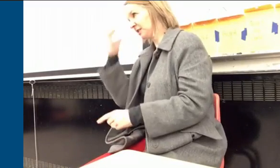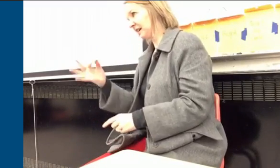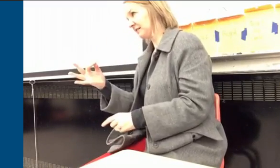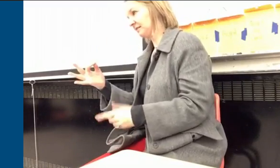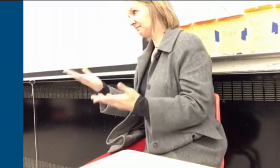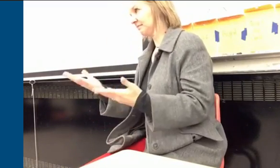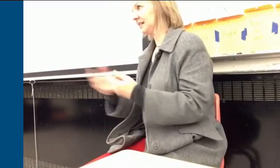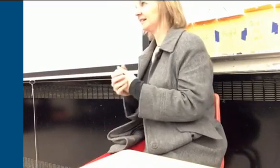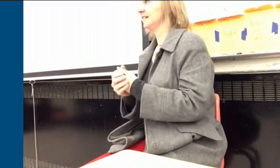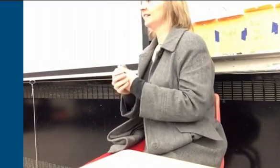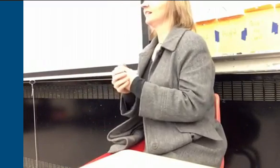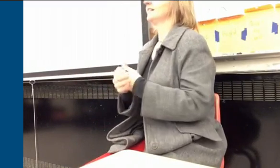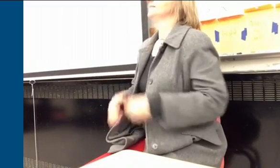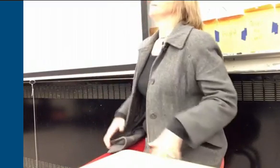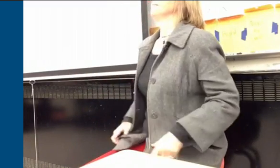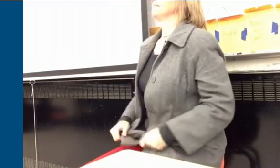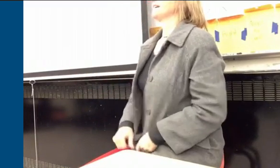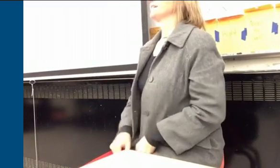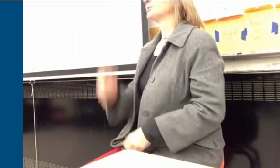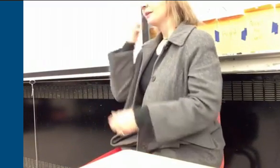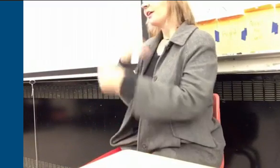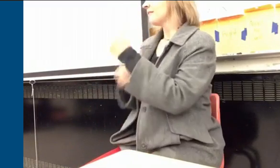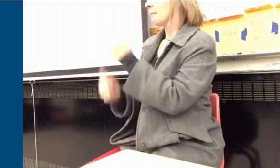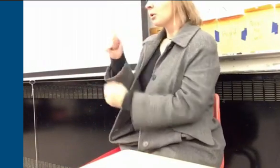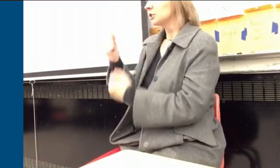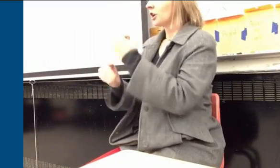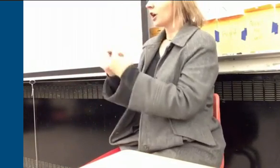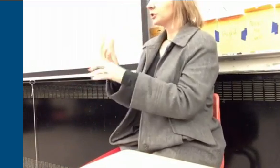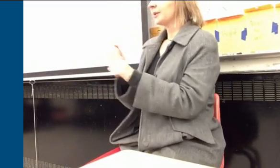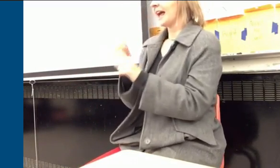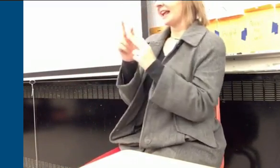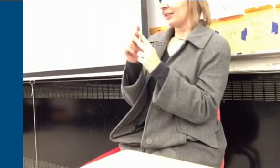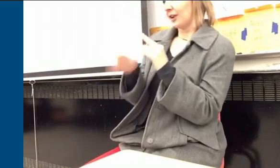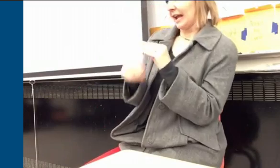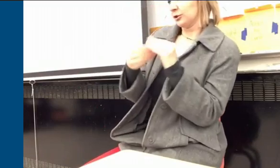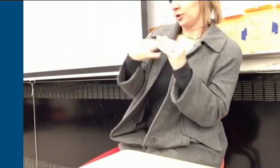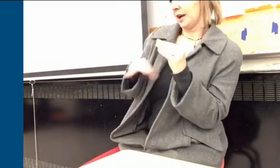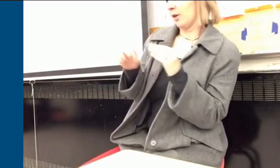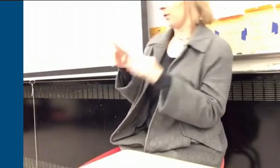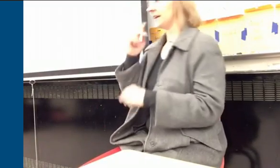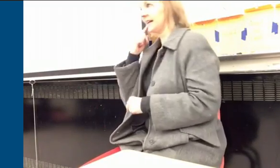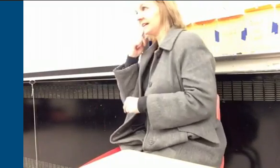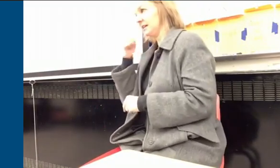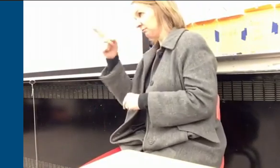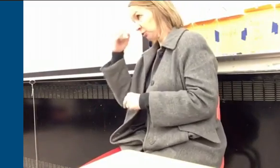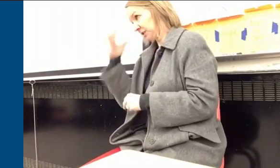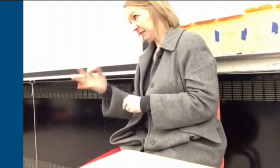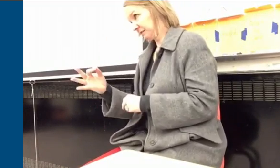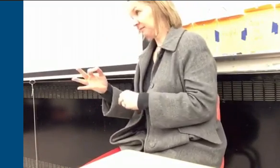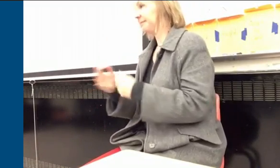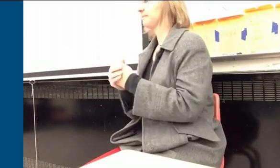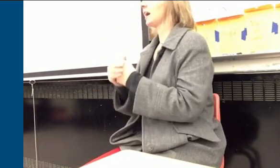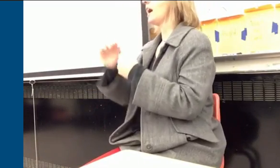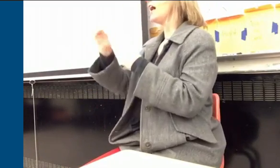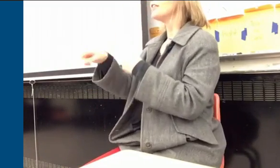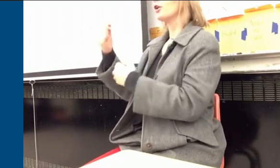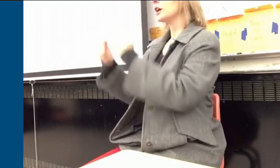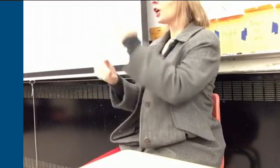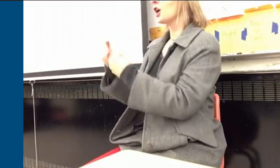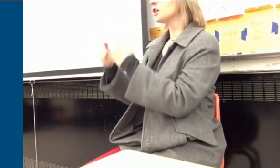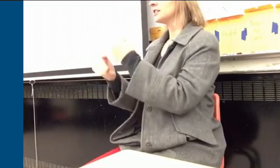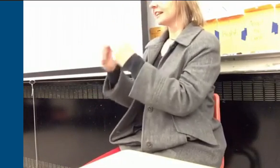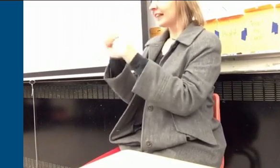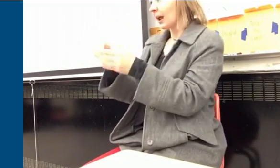candy, so that could be different. Yeah. Now, listen. The only cars that count are fully